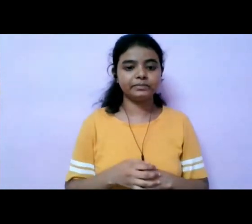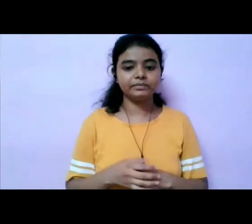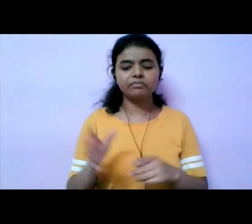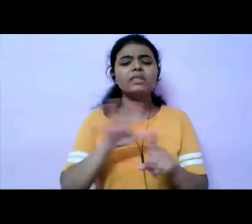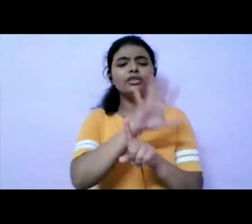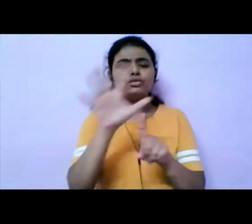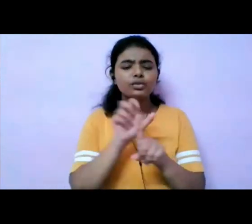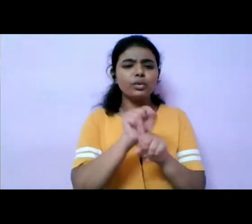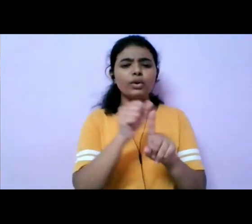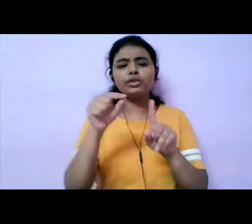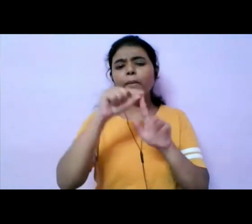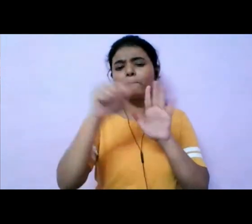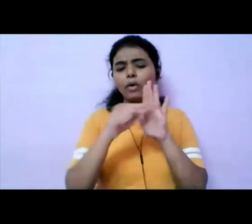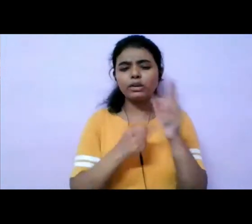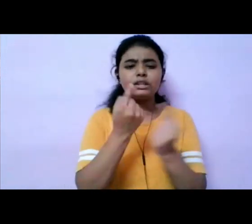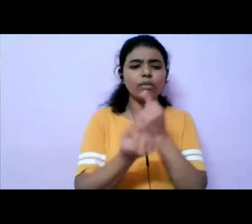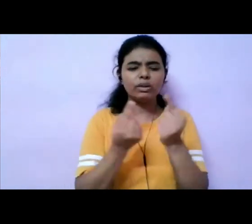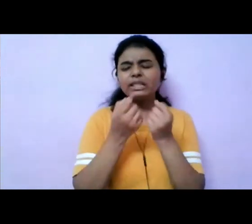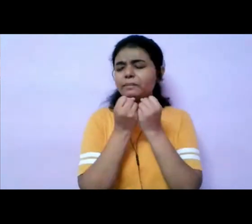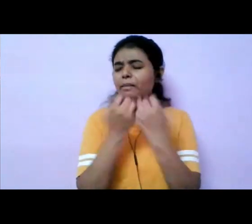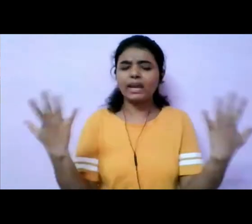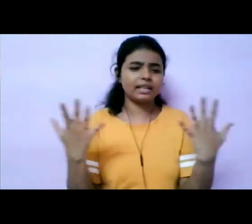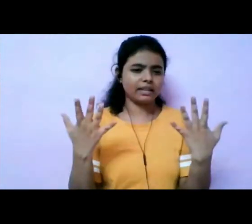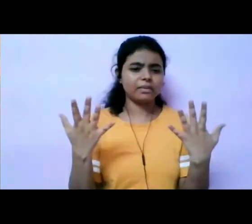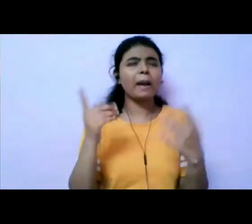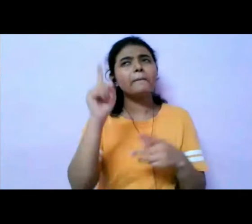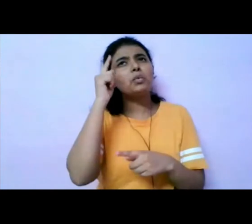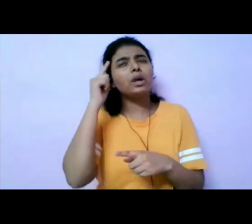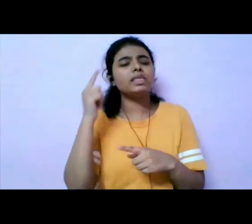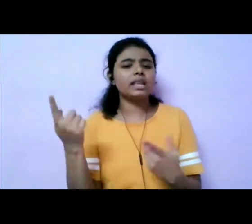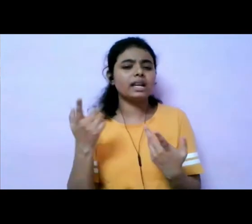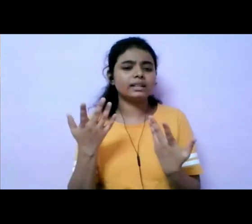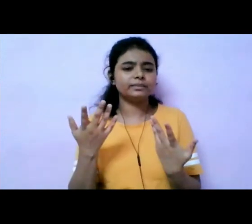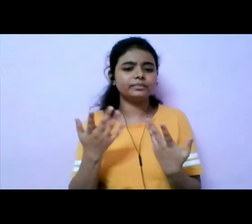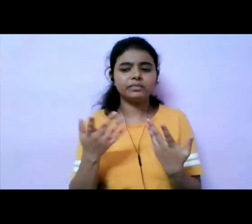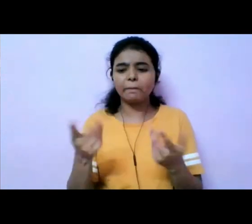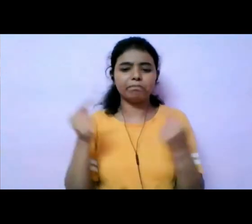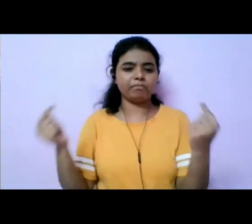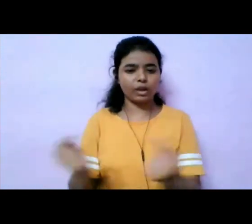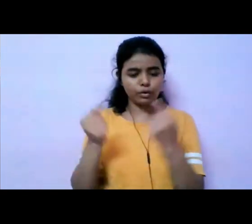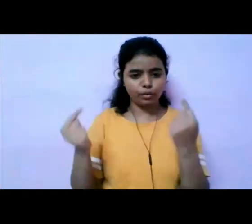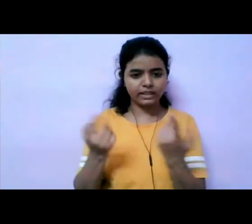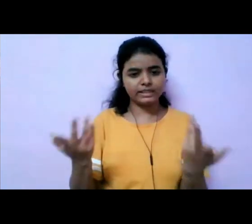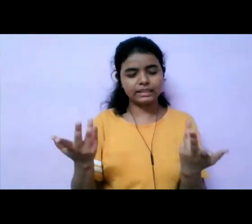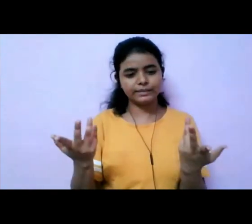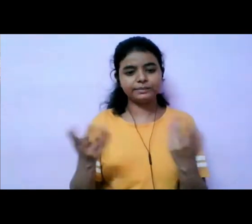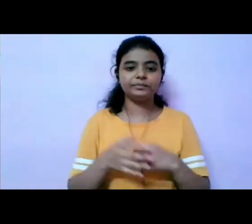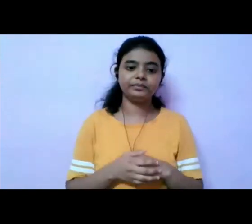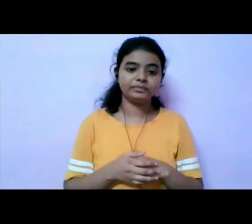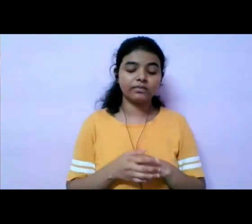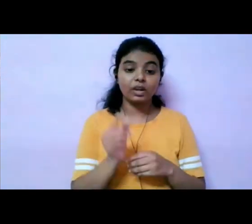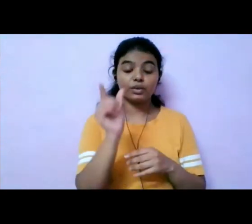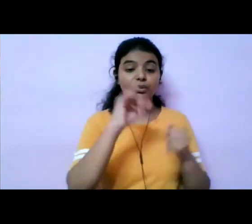Cultural diplomacy is many things, but let's suppose for the sake of argument that the